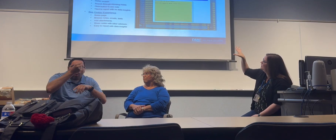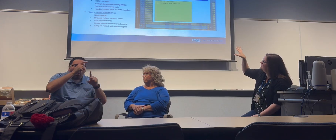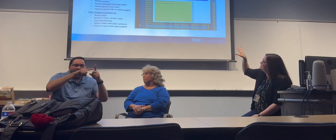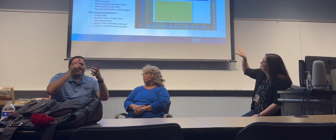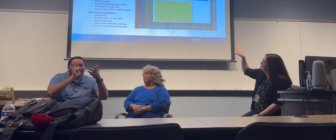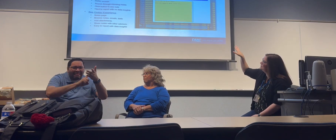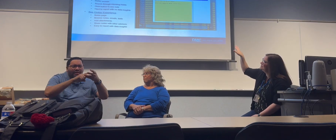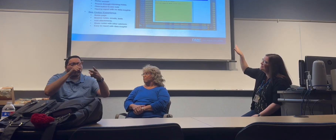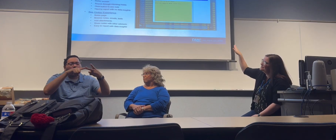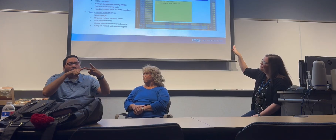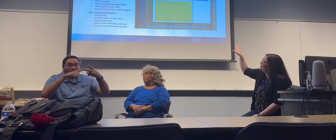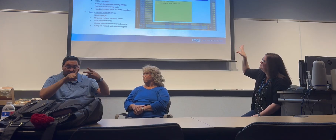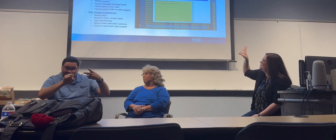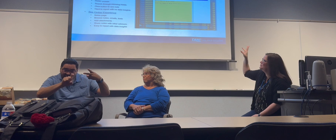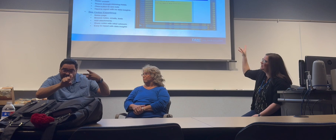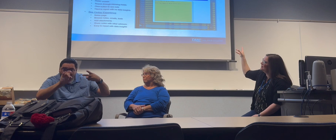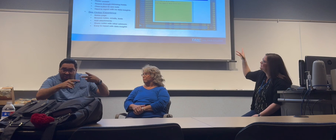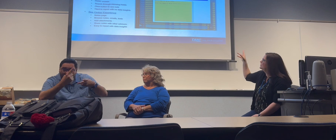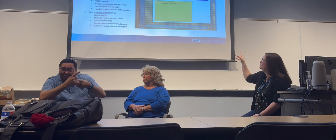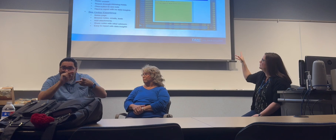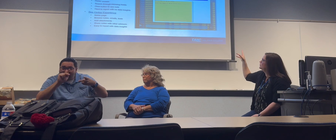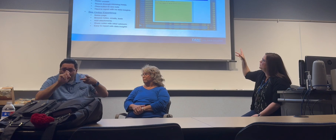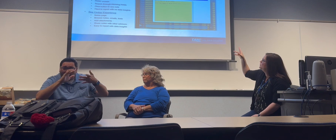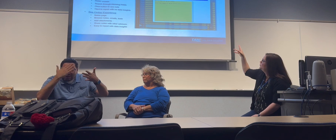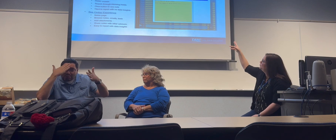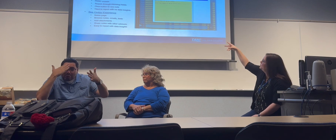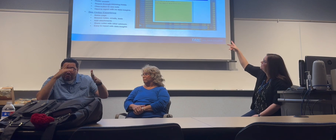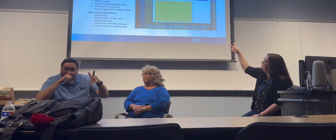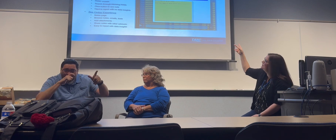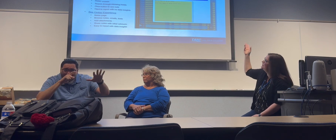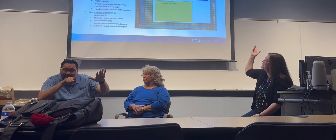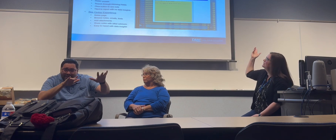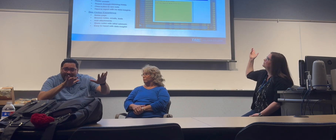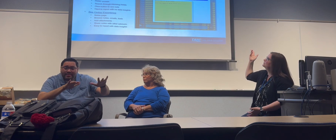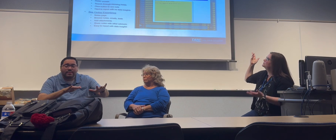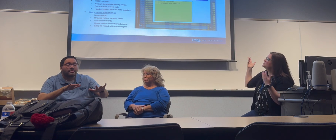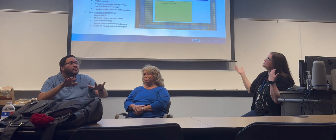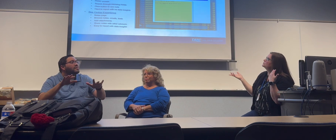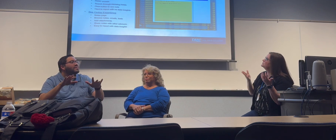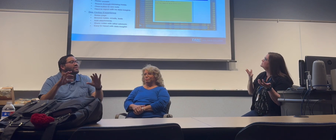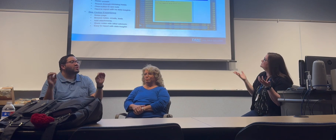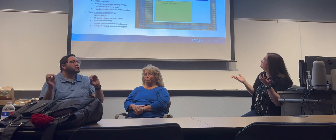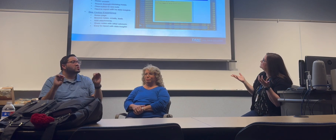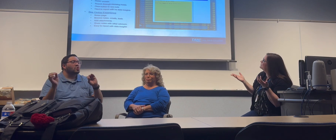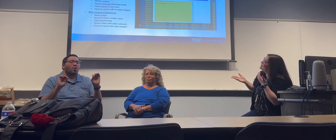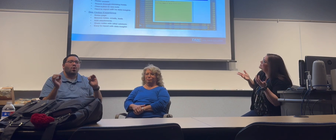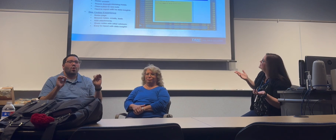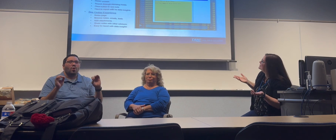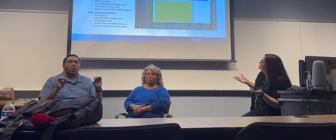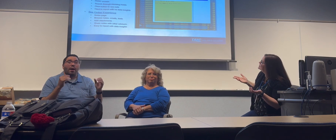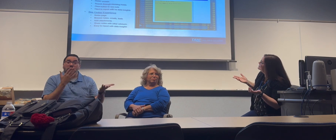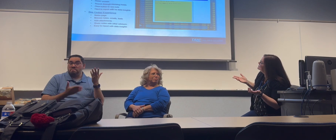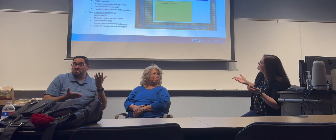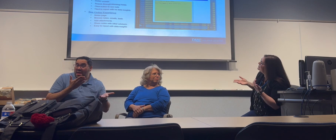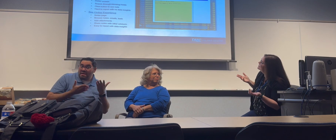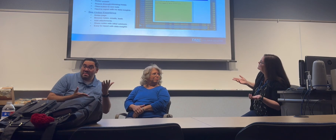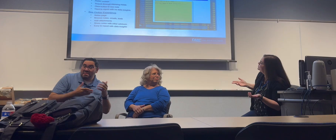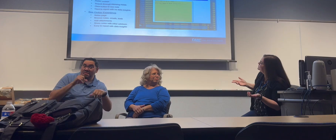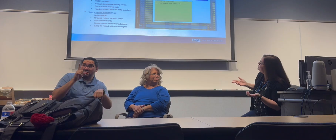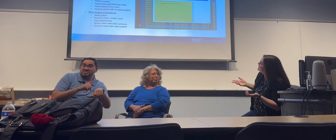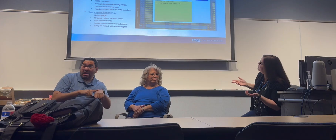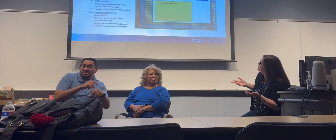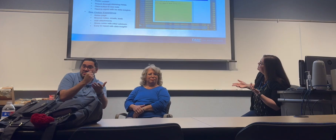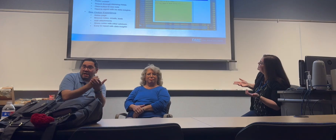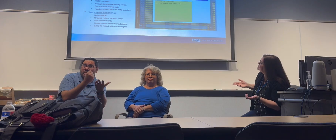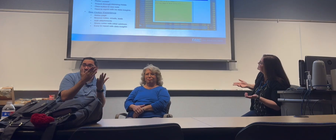button, you have to see it, is that the right note? I don't know, who put it in? There's no, maybe they time stamped it, maybe they